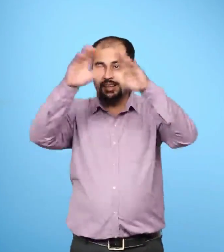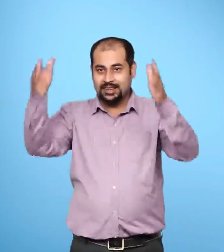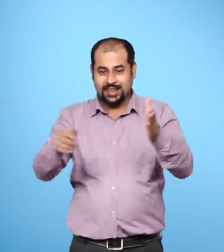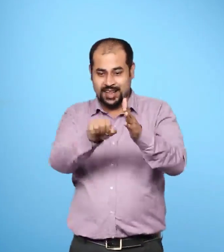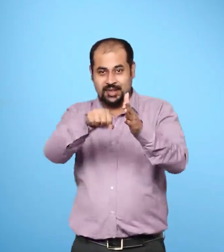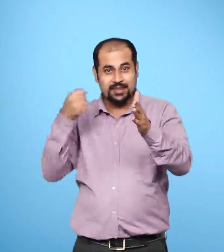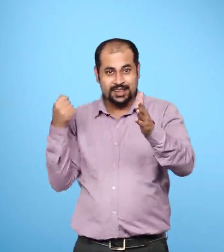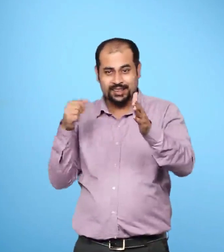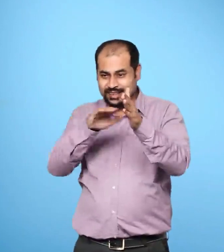almiras.